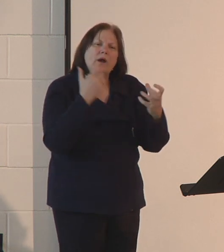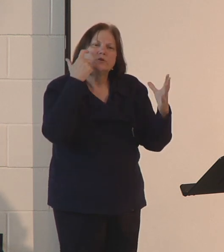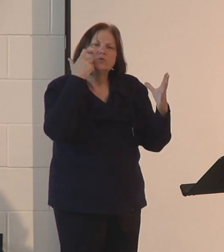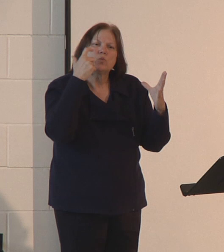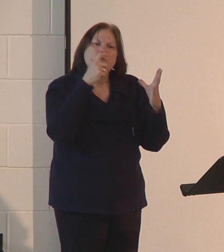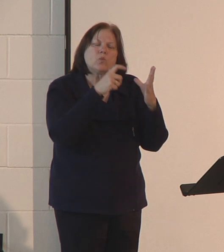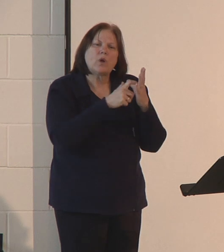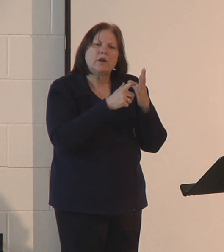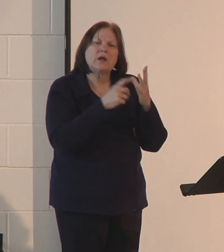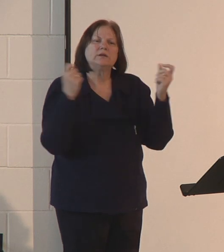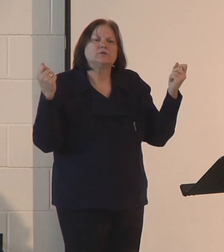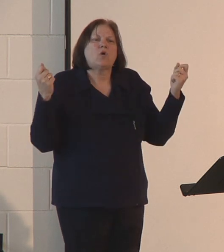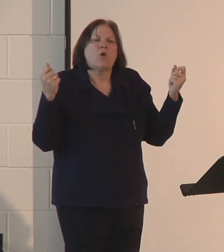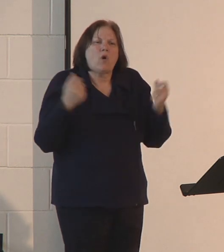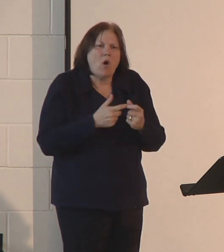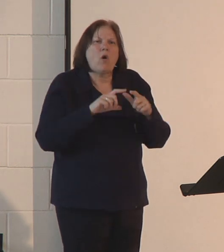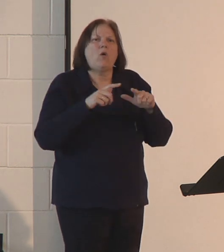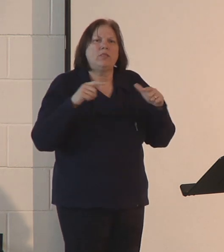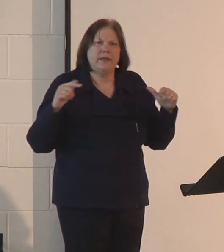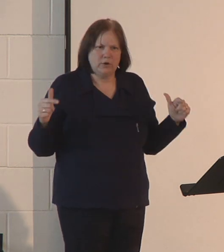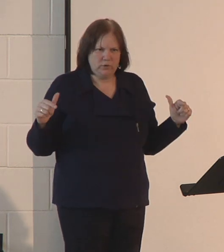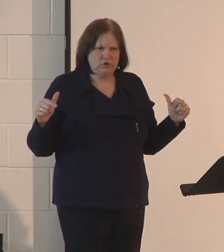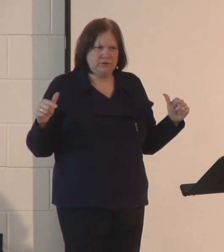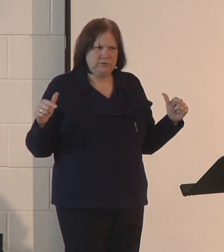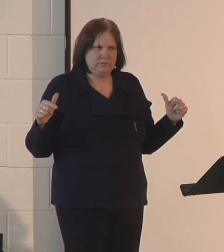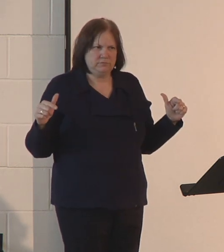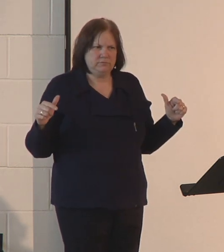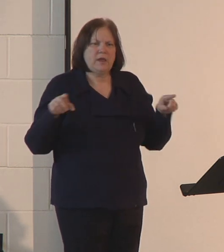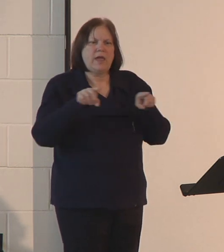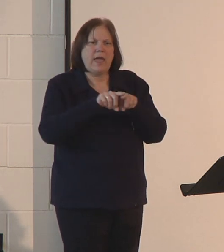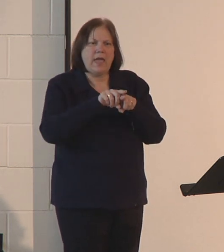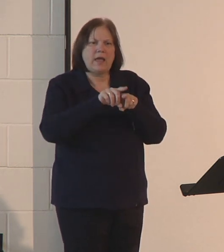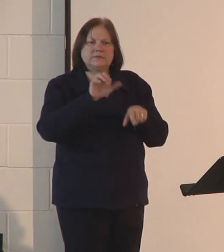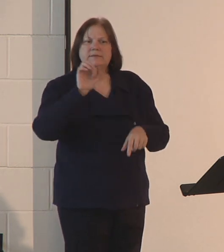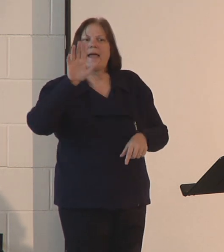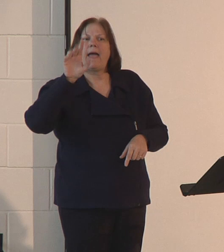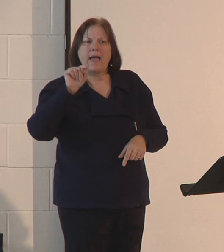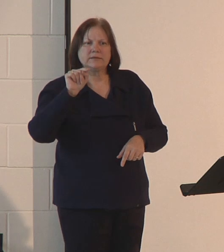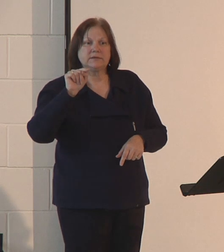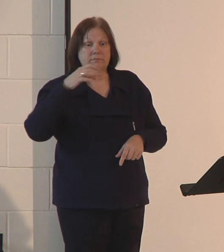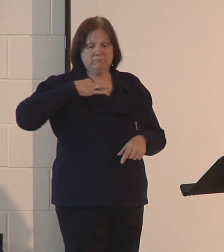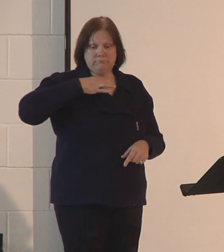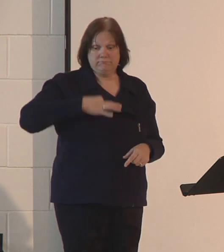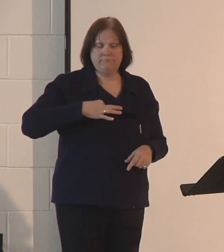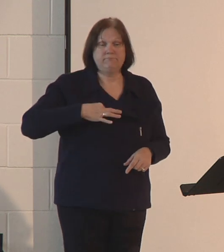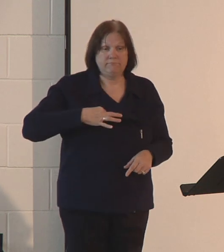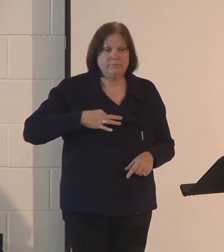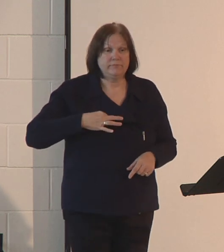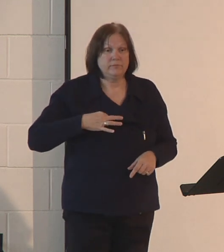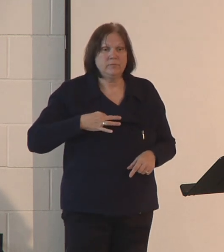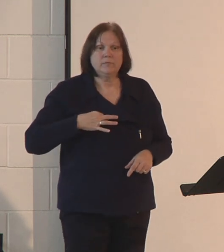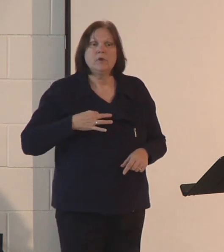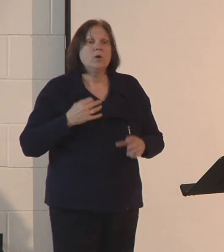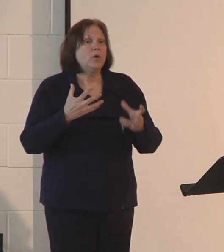recognize all languages as an asset. We want to not